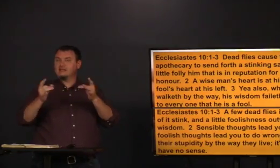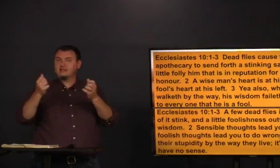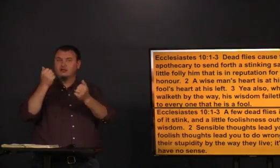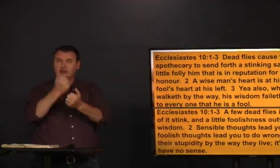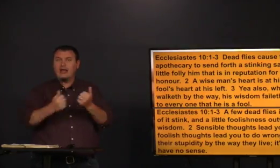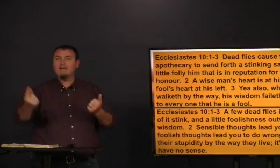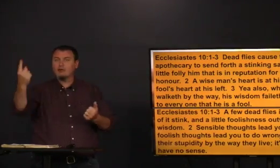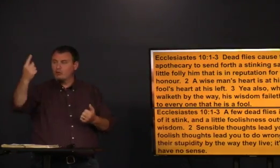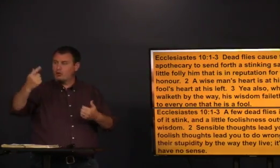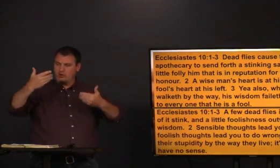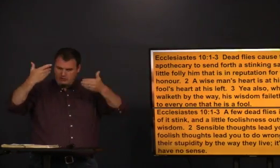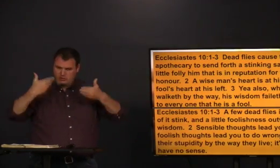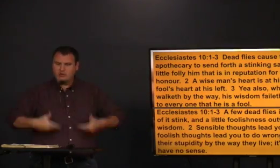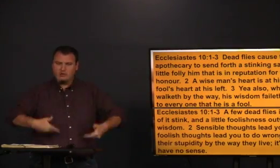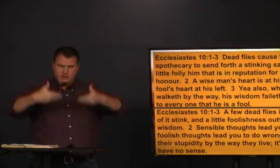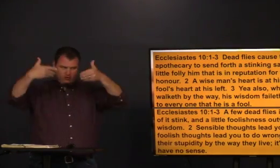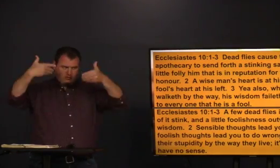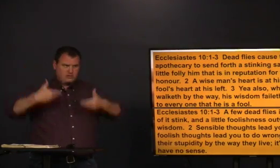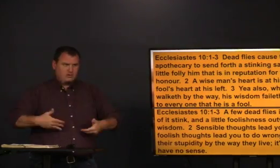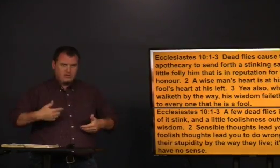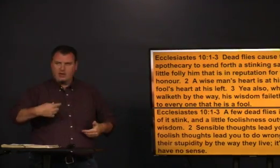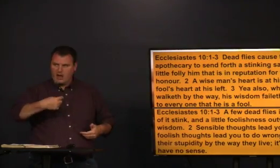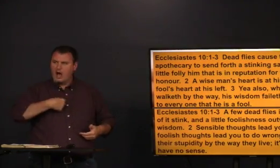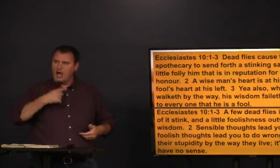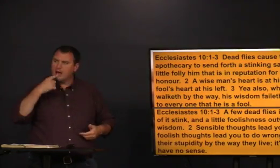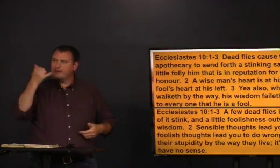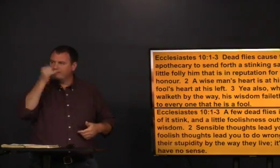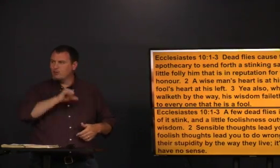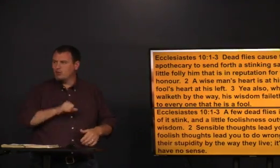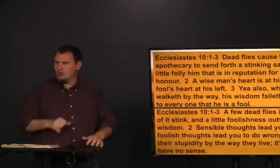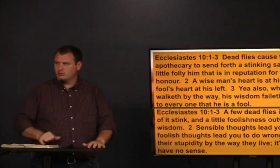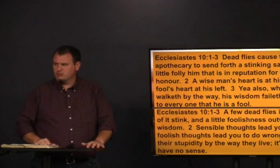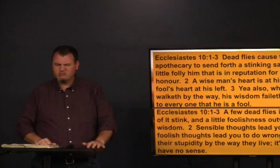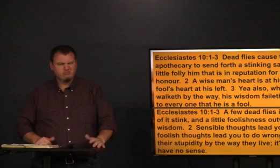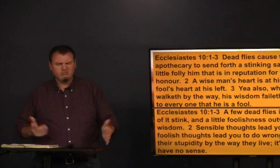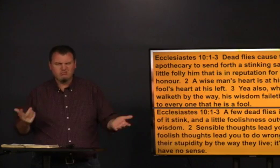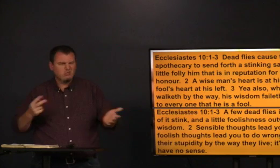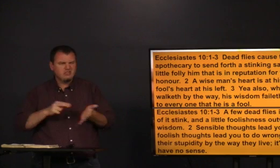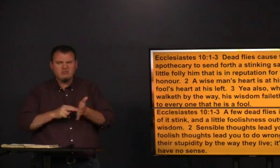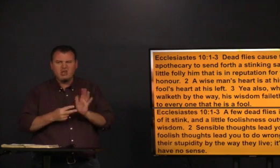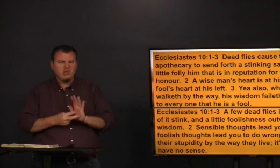says to everyone, I am a fool. What's it mean?